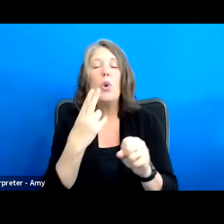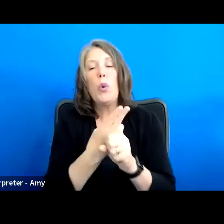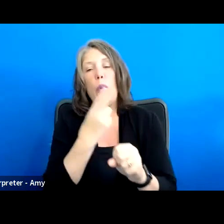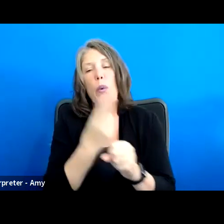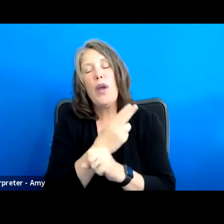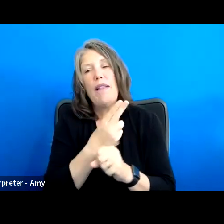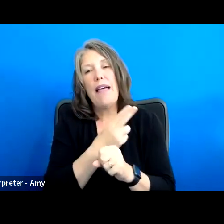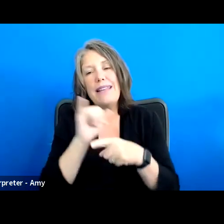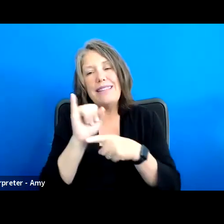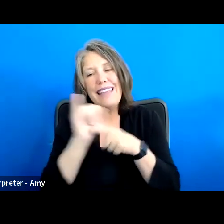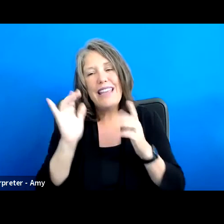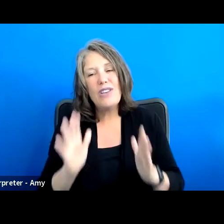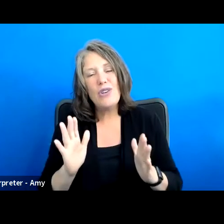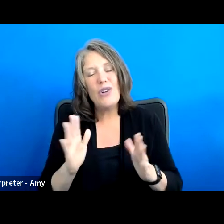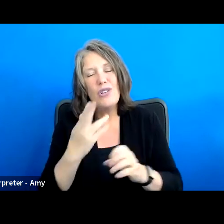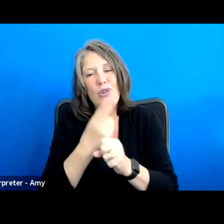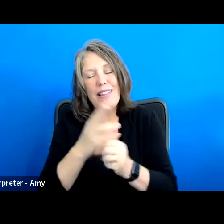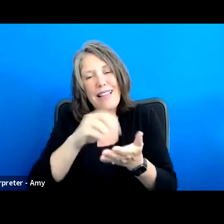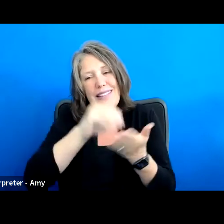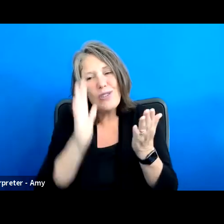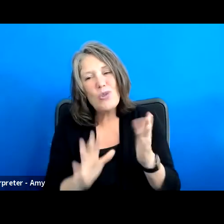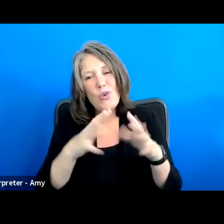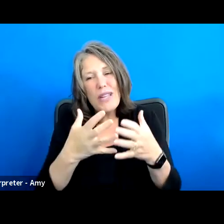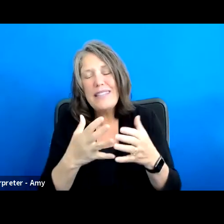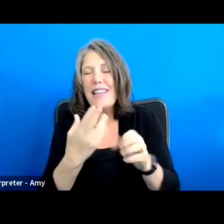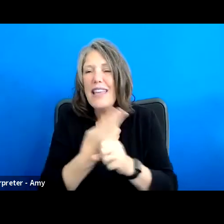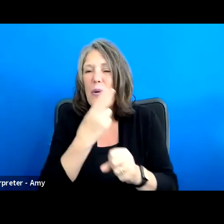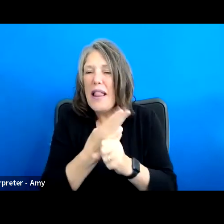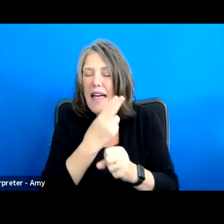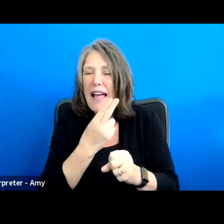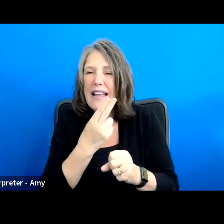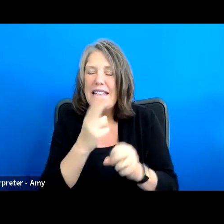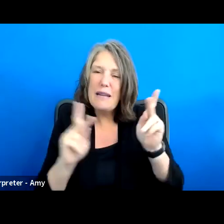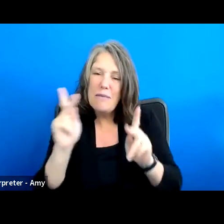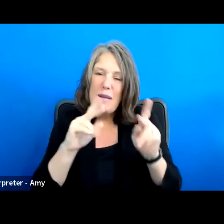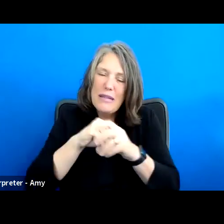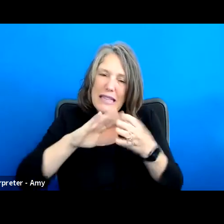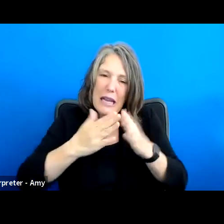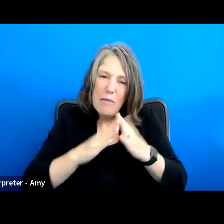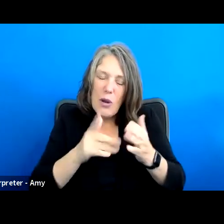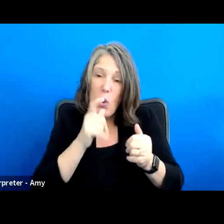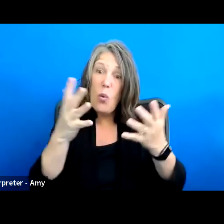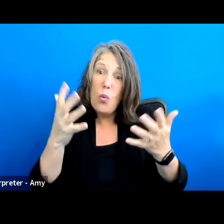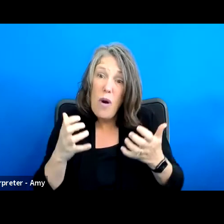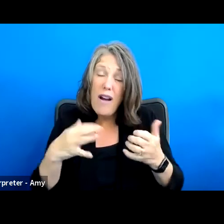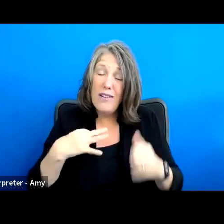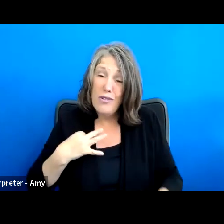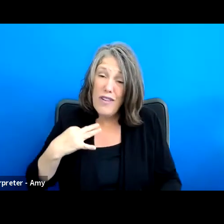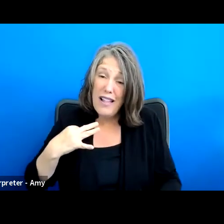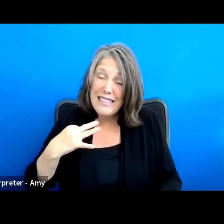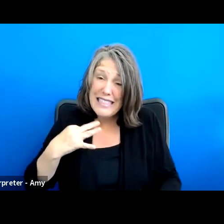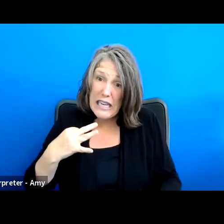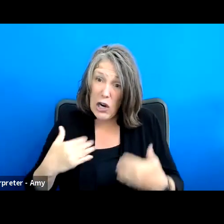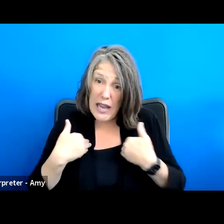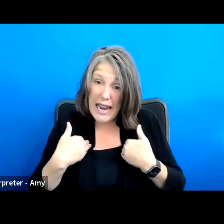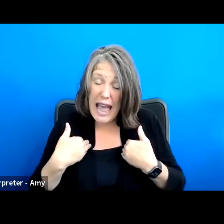Utilizing interns, utilizing students, utilizing people in the community who want to volunteer and